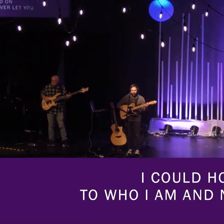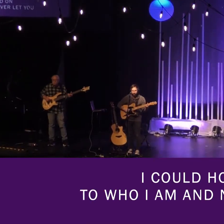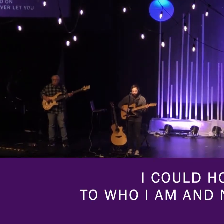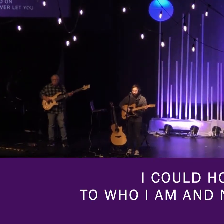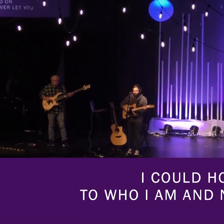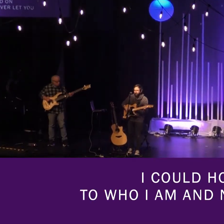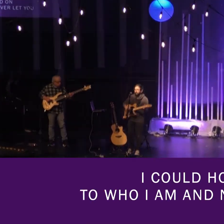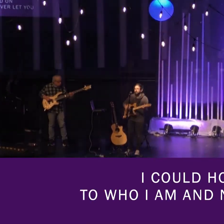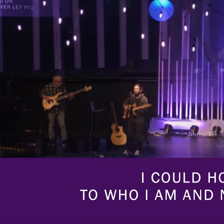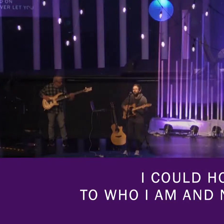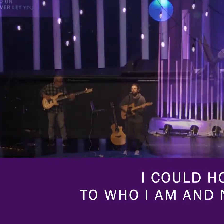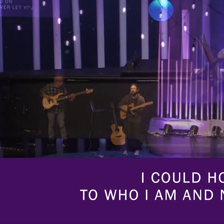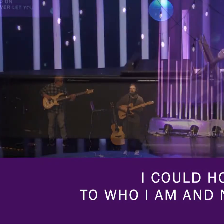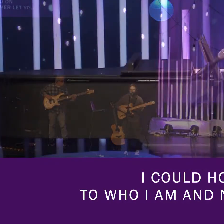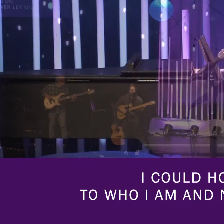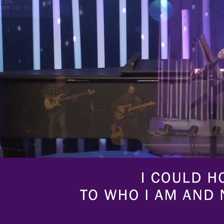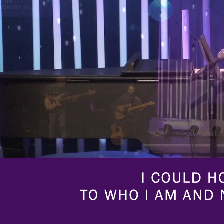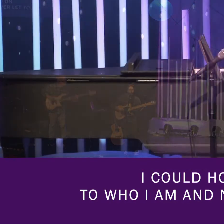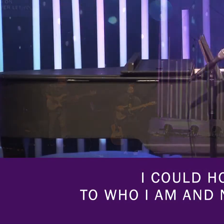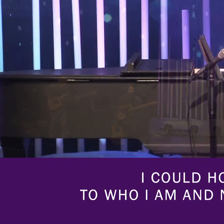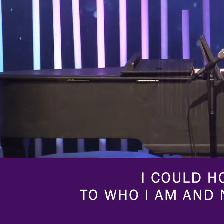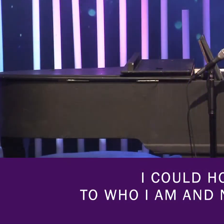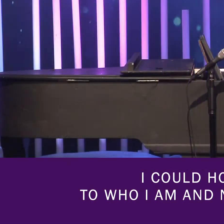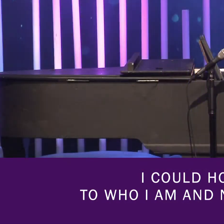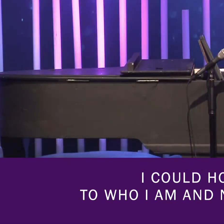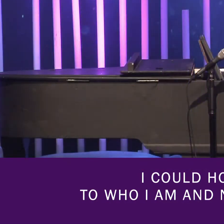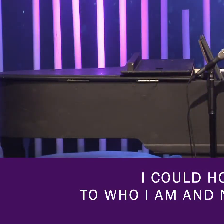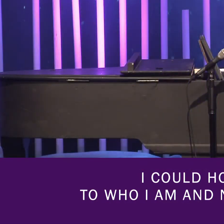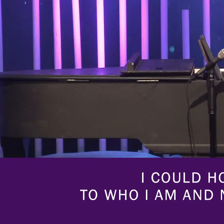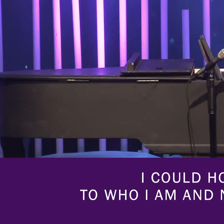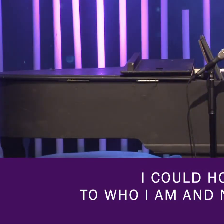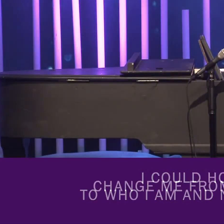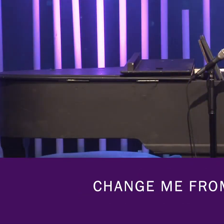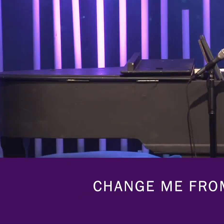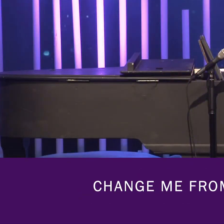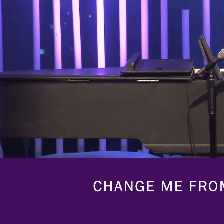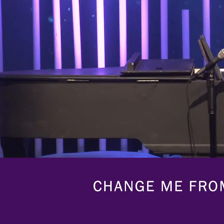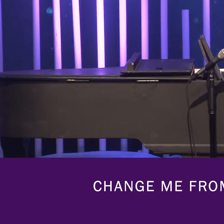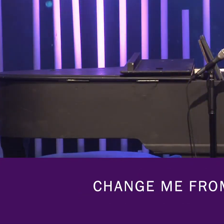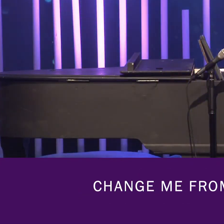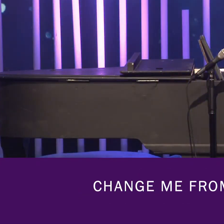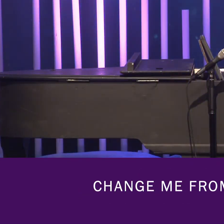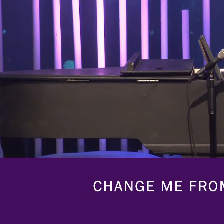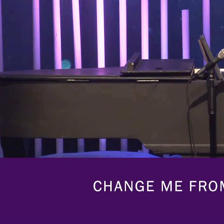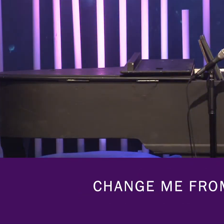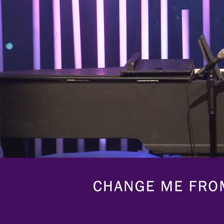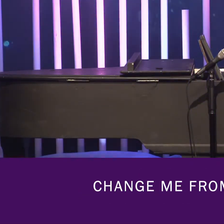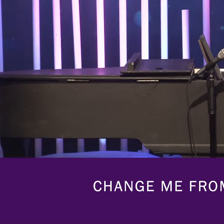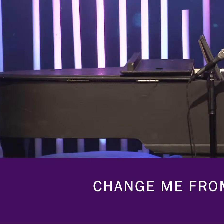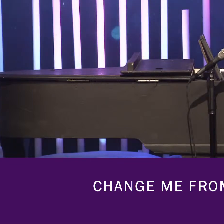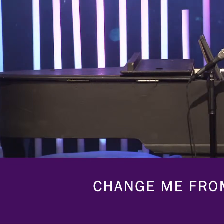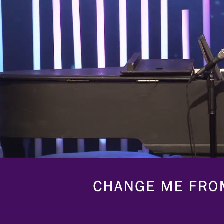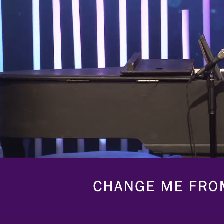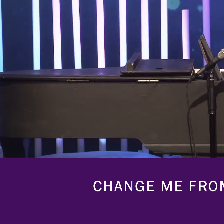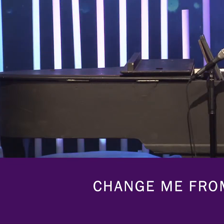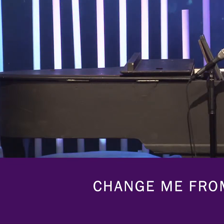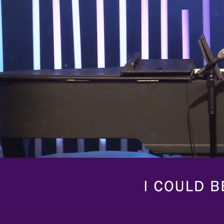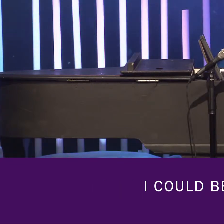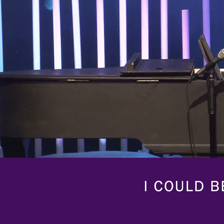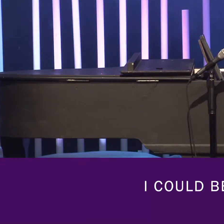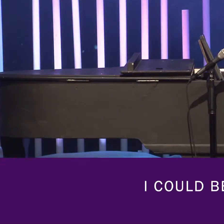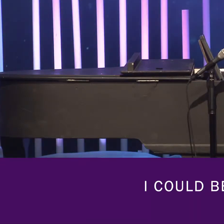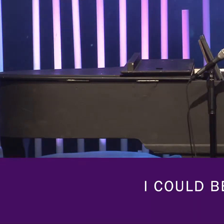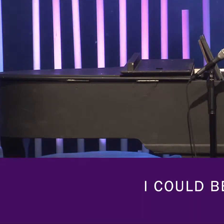I could hold on to who I am and never let you change me from the